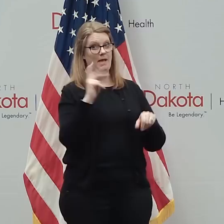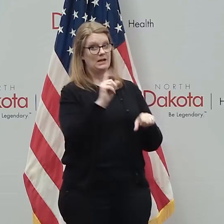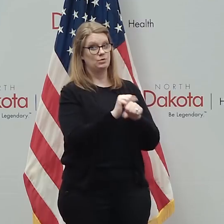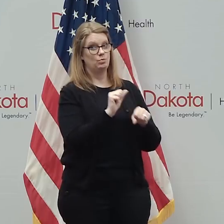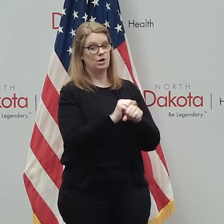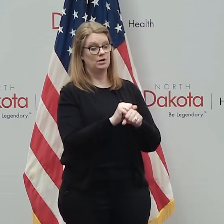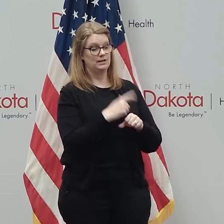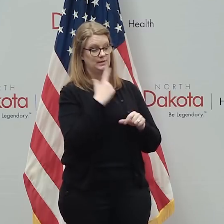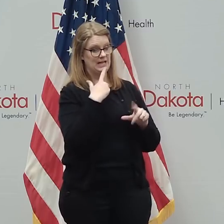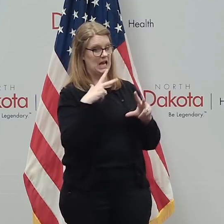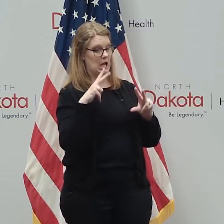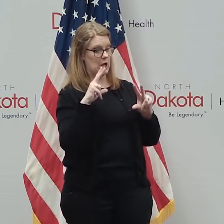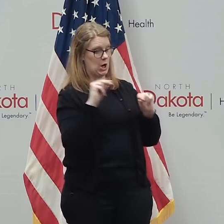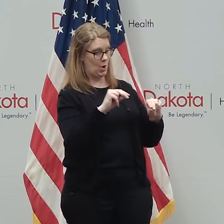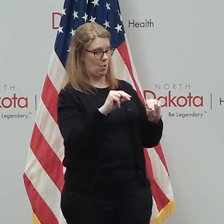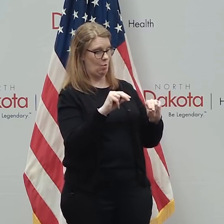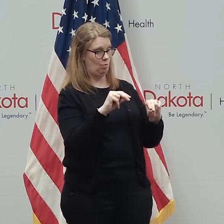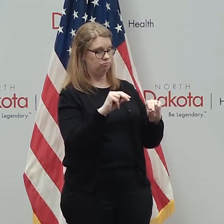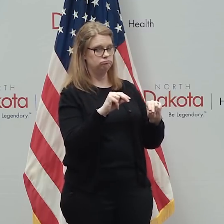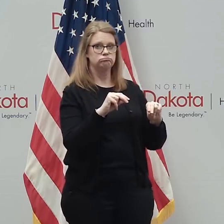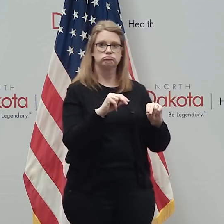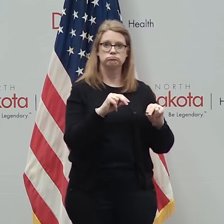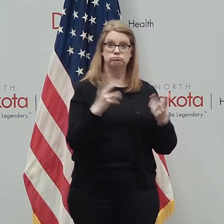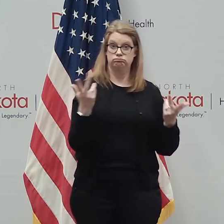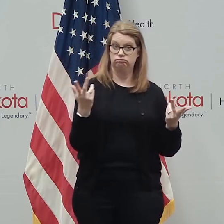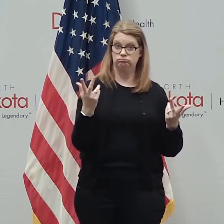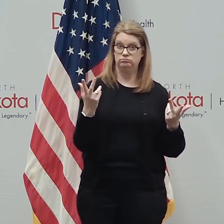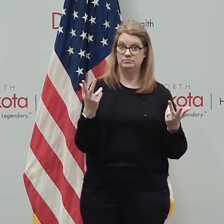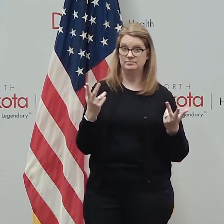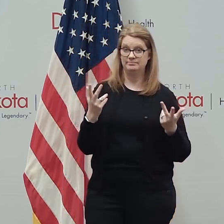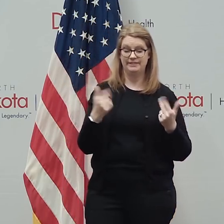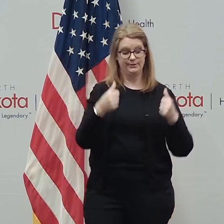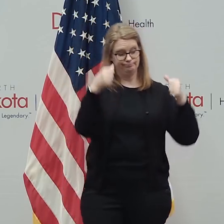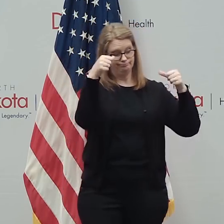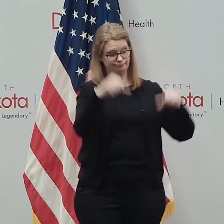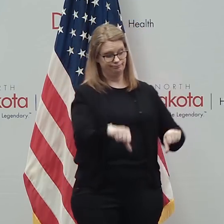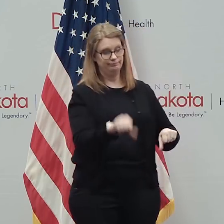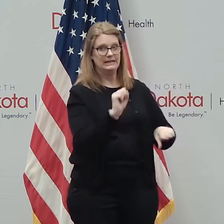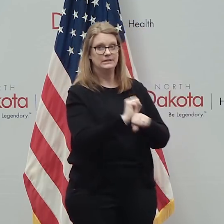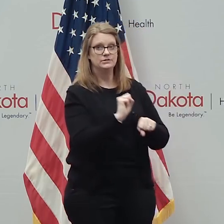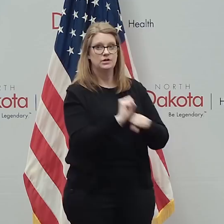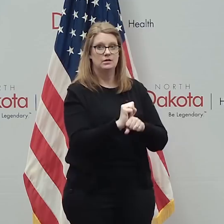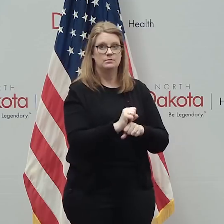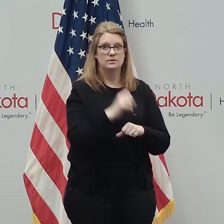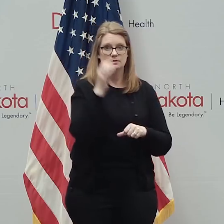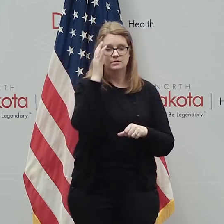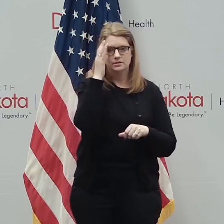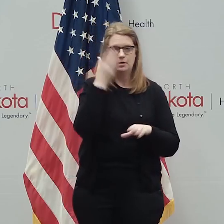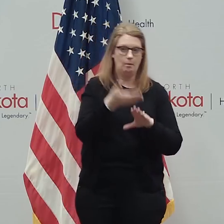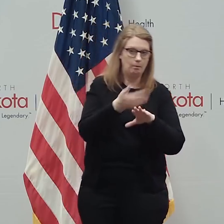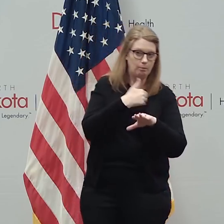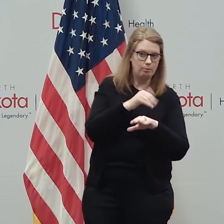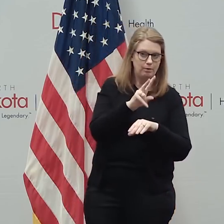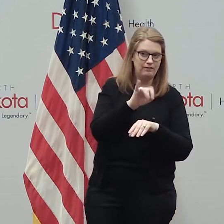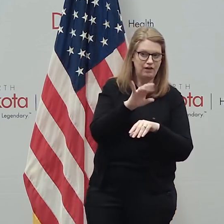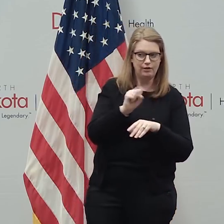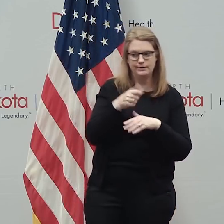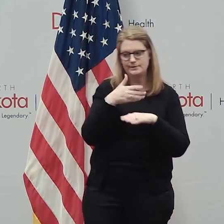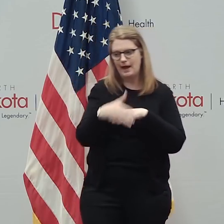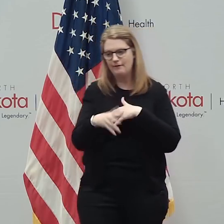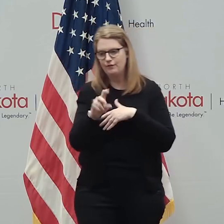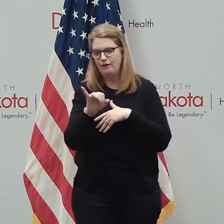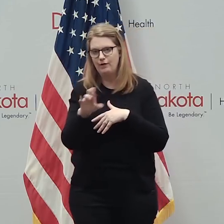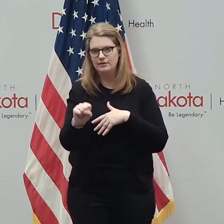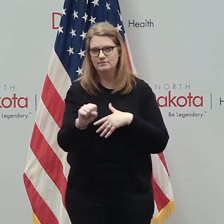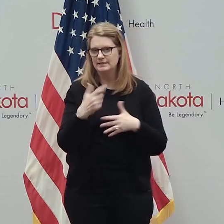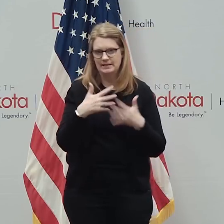you say no, then at that point in time when you've turned down a job, then whether it was pre-coronavirus or post-coronavirus, if you